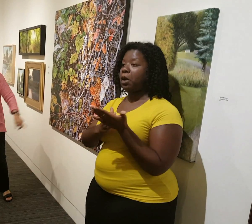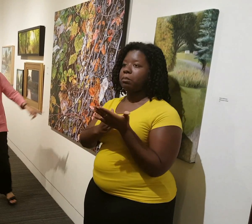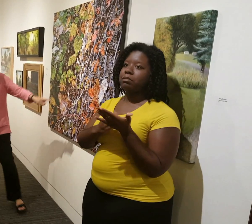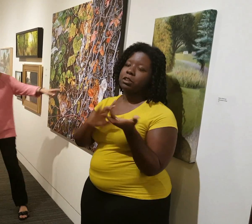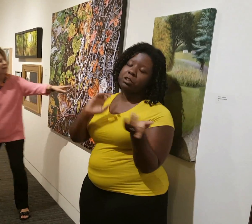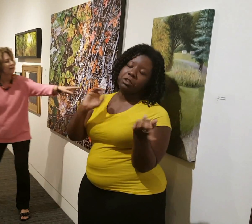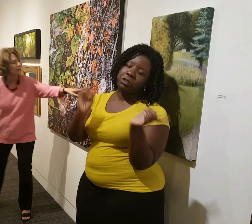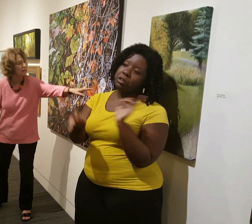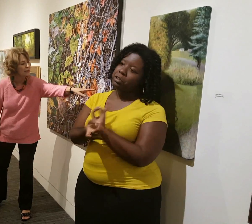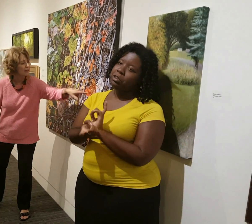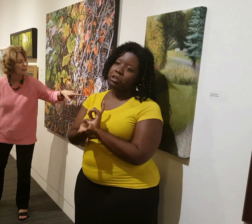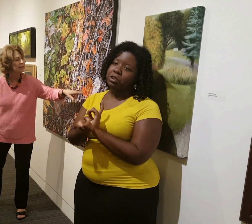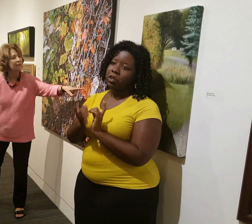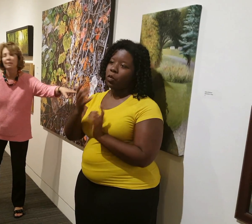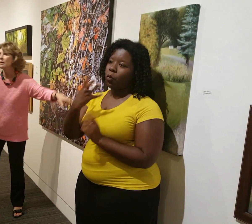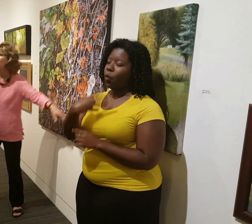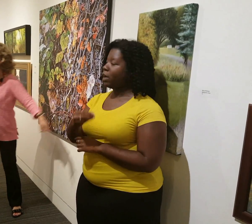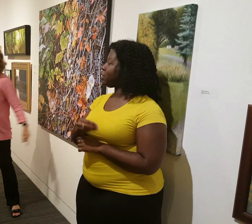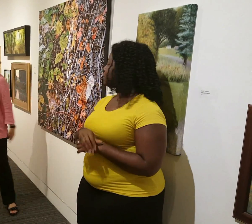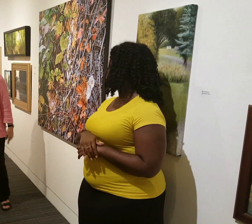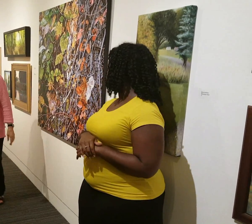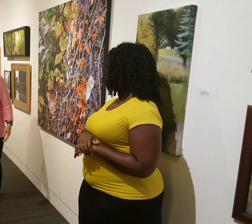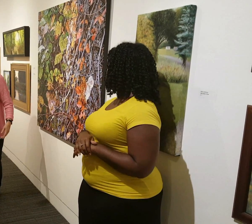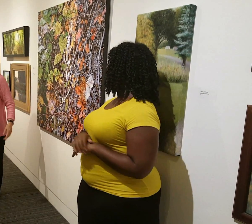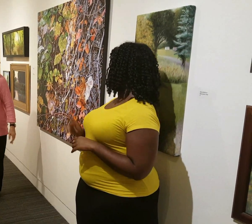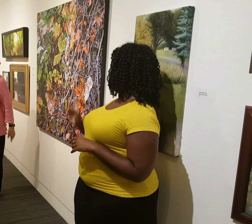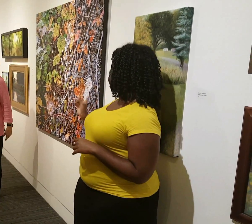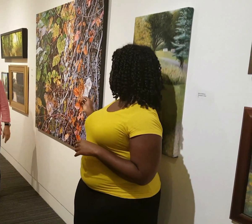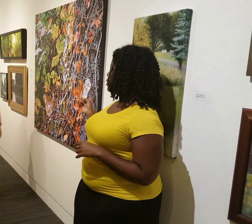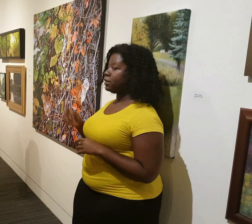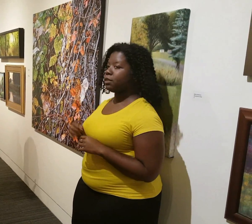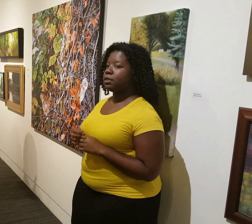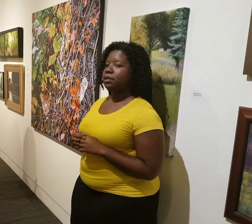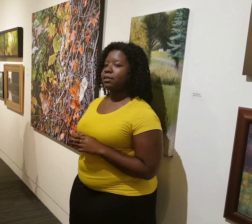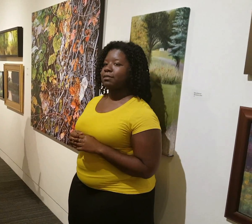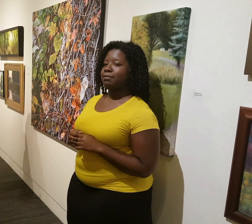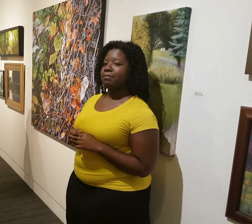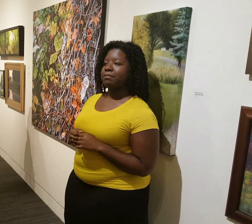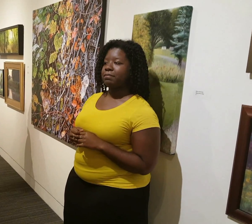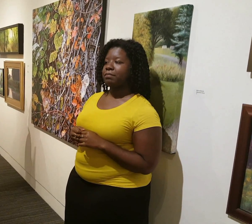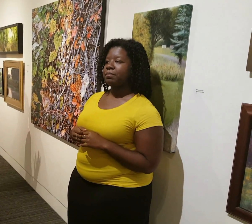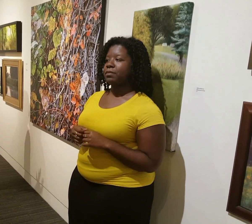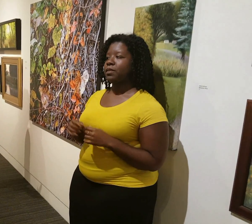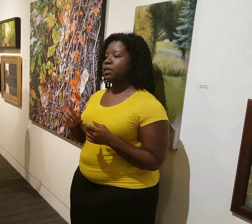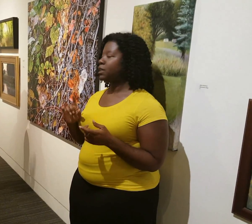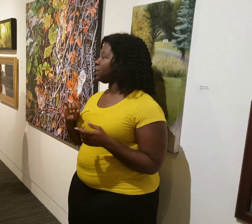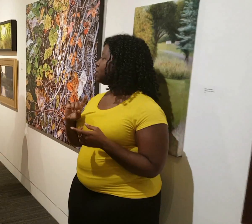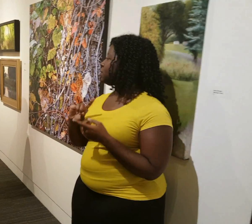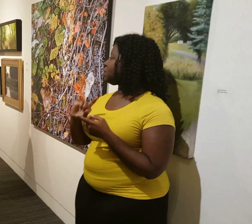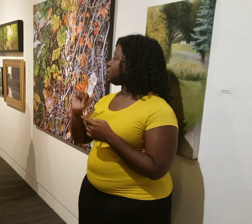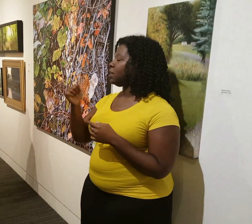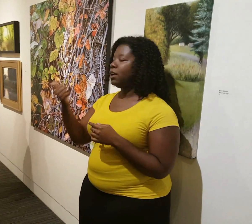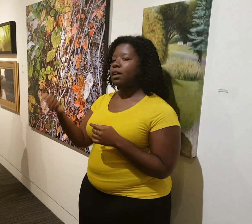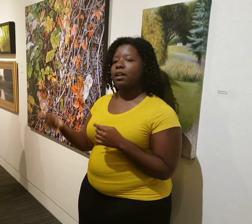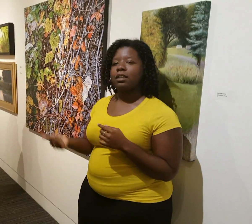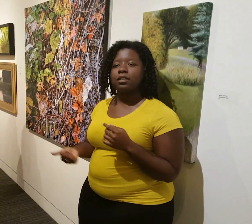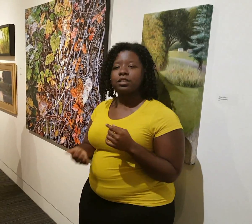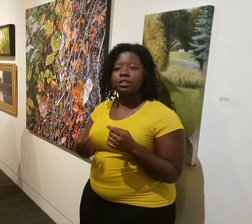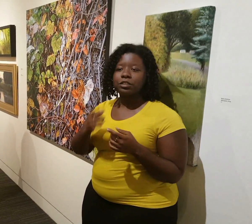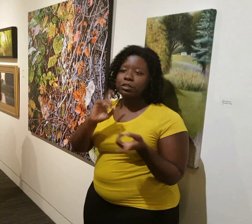white. See, like this did. Yeah. And they give up the ghost, and others have to go through the beauty of the reds and